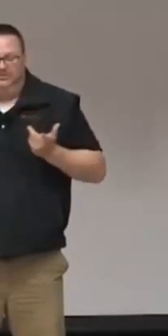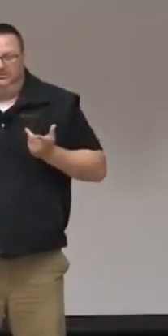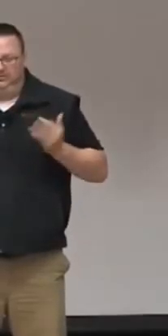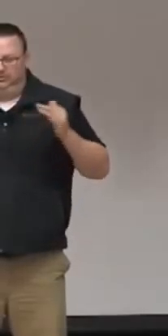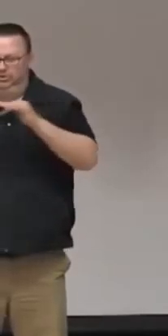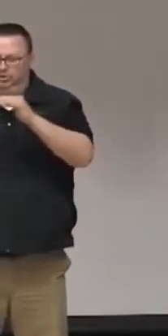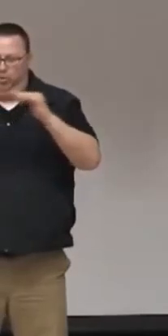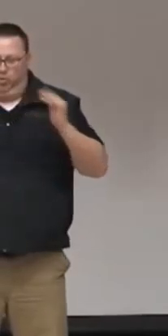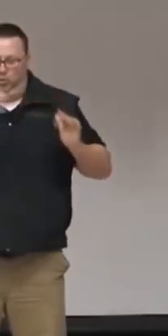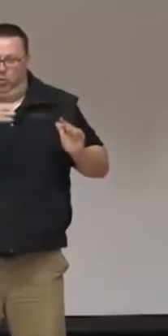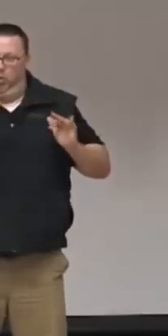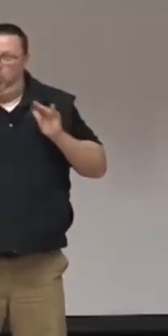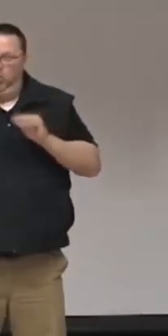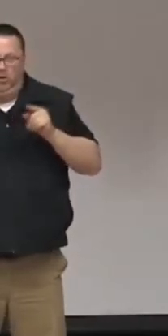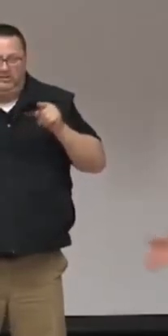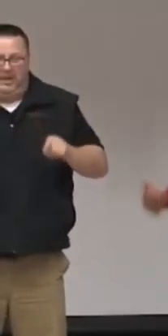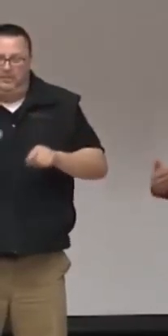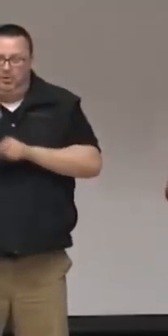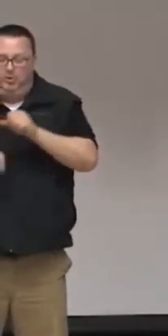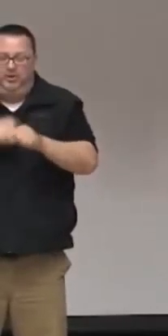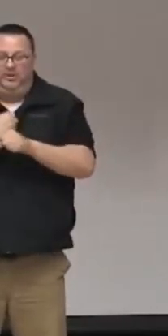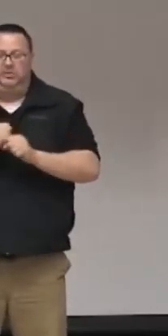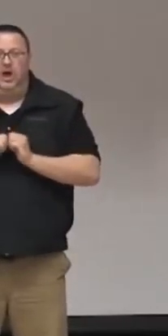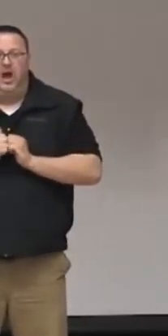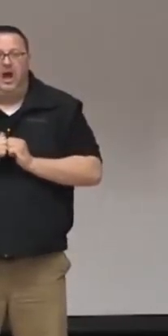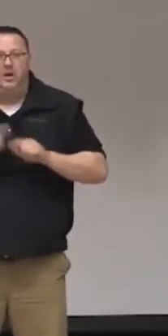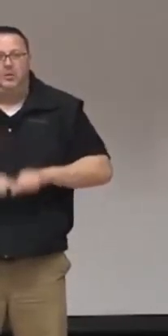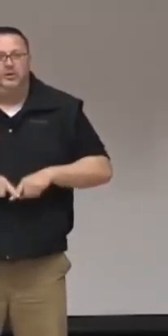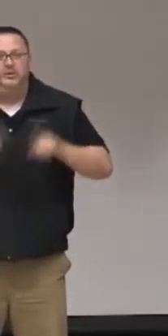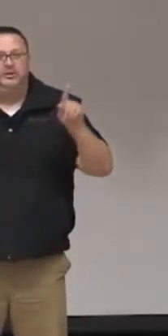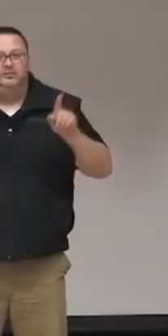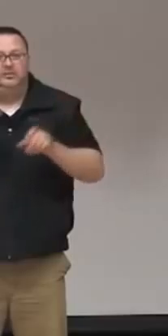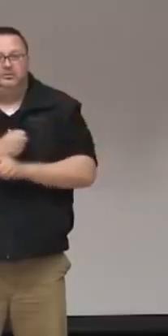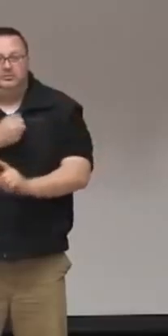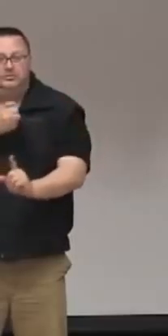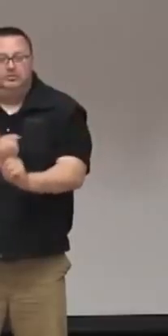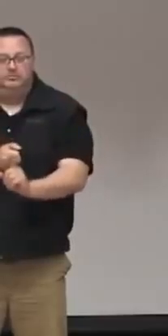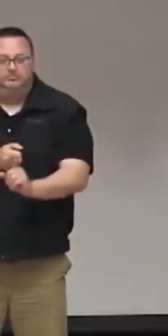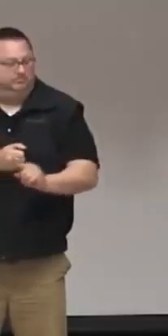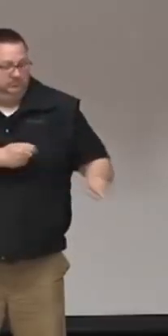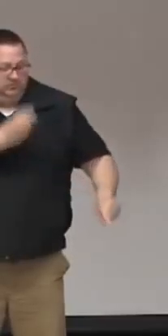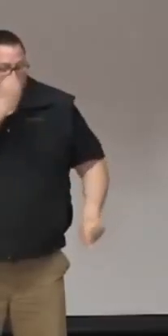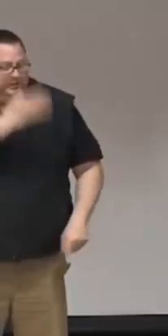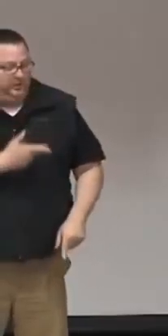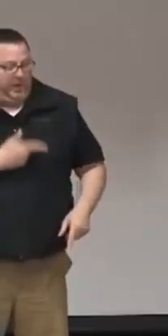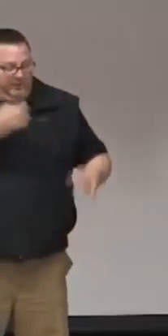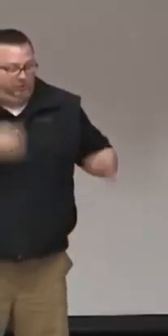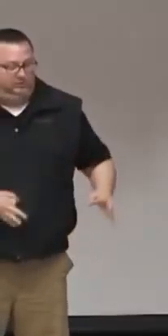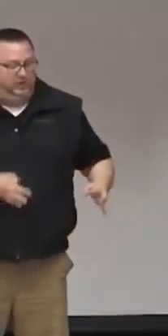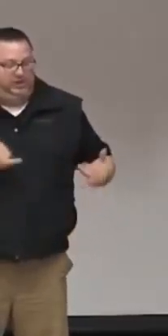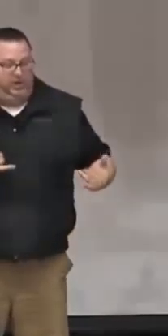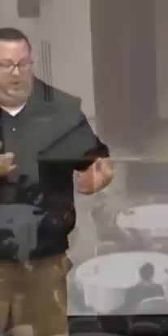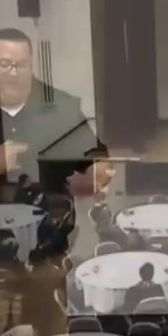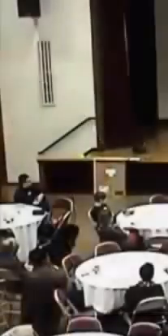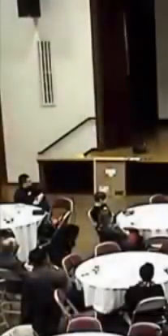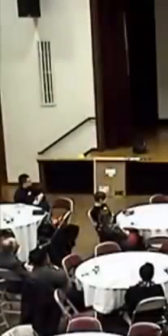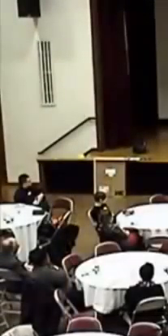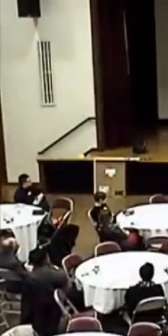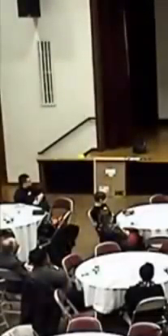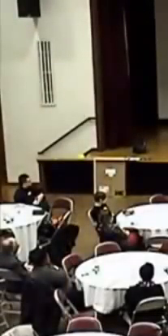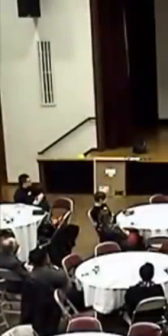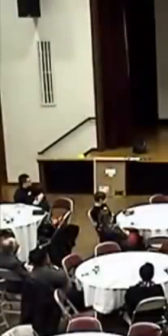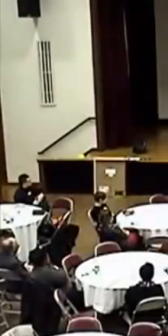that's been going on for 2 decades. How can we make a difference? And she said, that's what we've got to do. We've got to figure it out. But it didn't happen